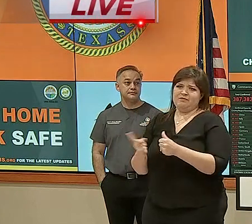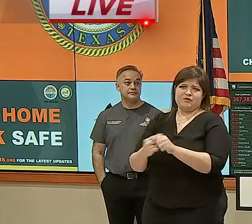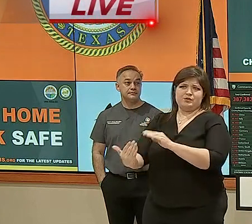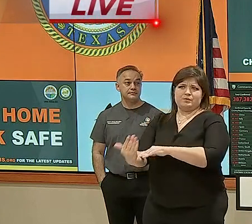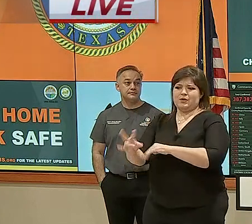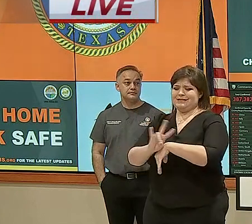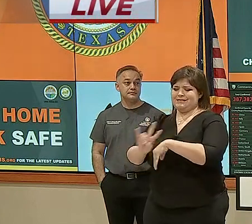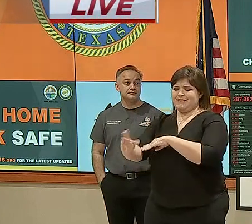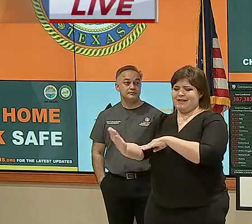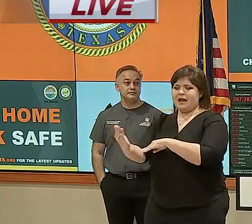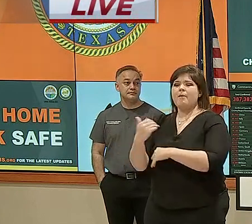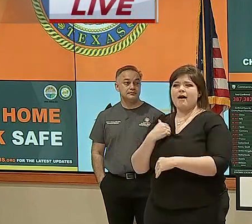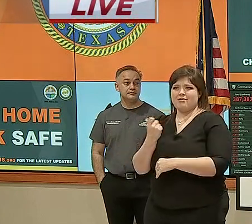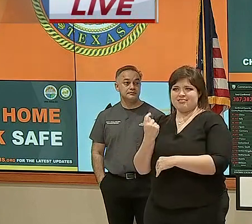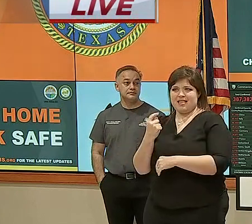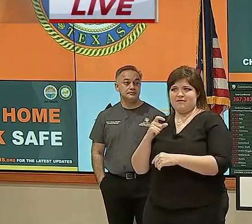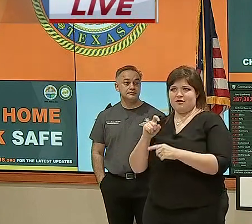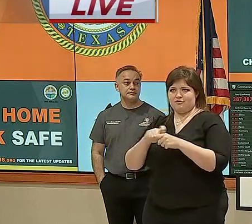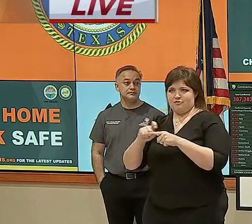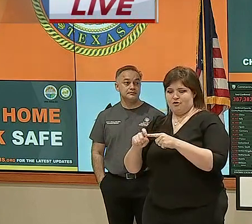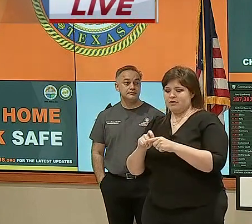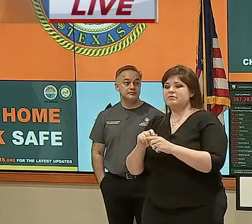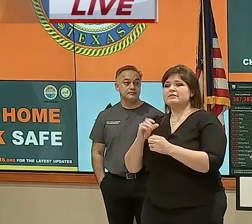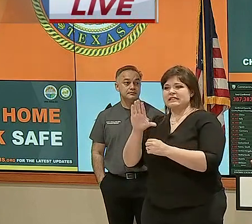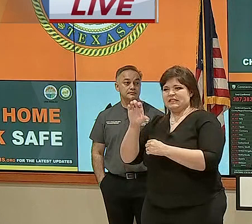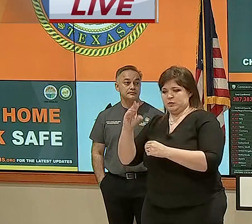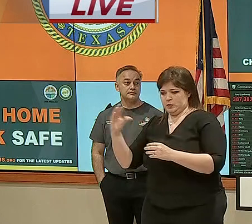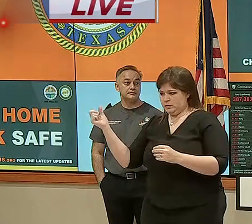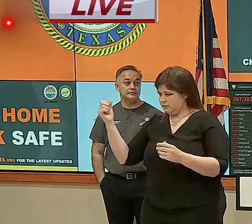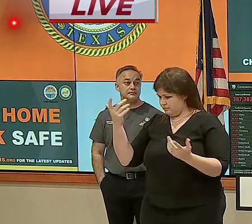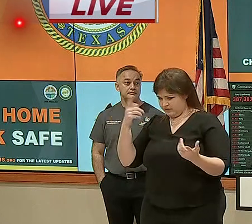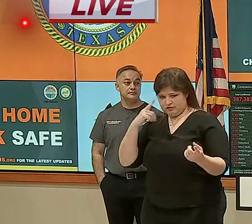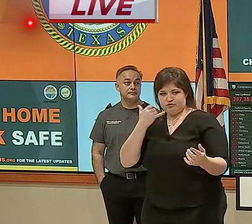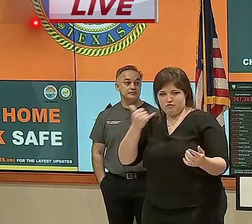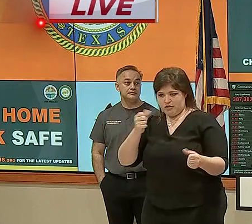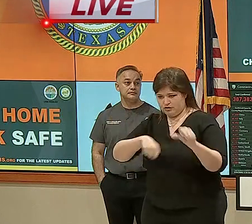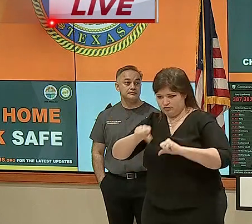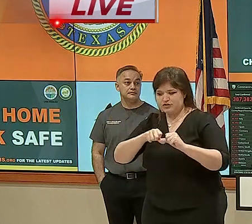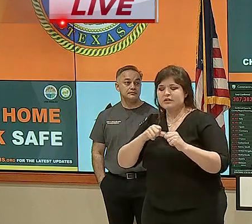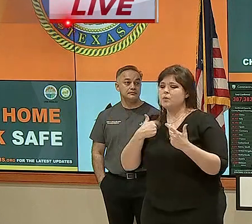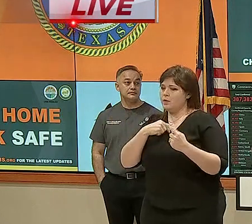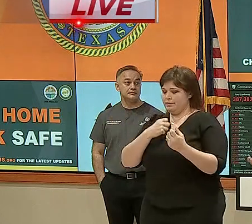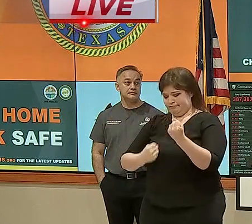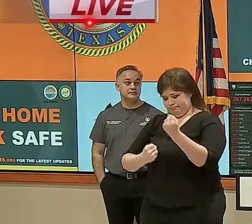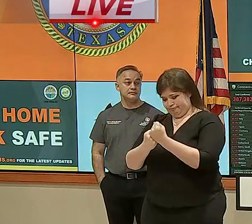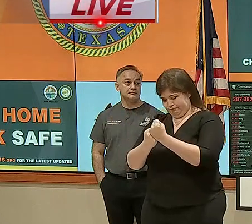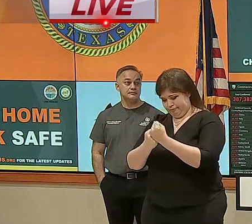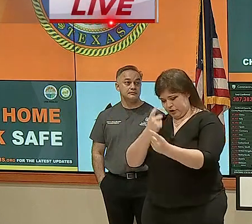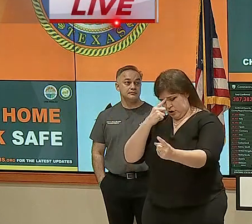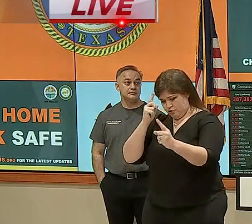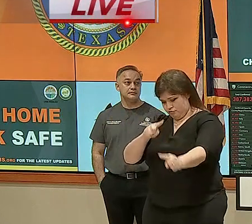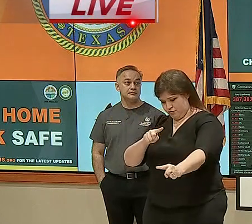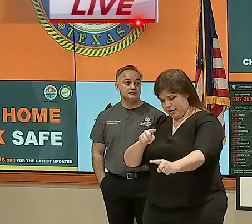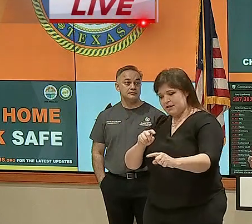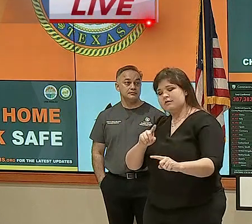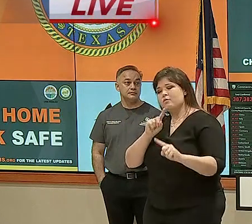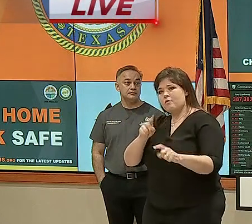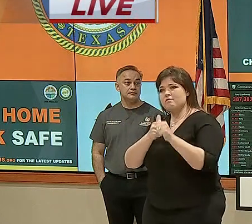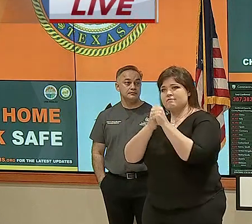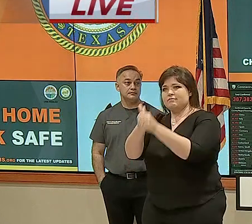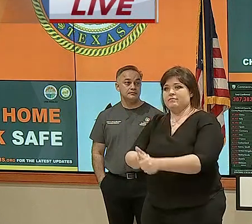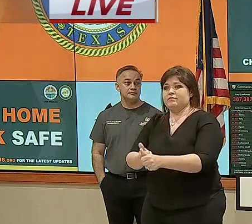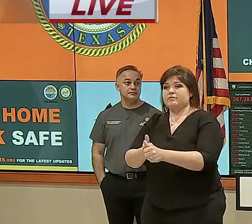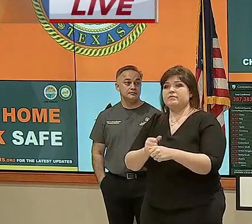of us on the call, and we are unanimous in our support of moving forward with this order. Let me explain a little how we come to